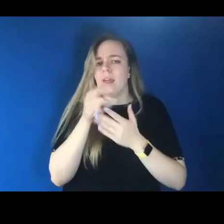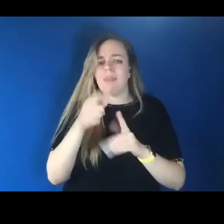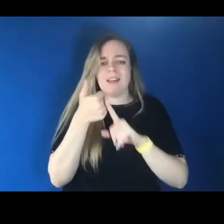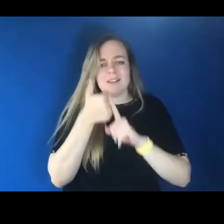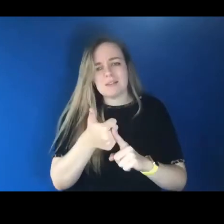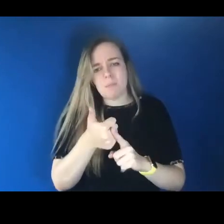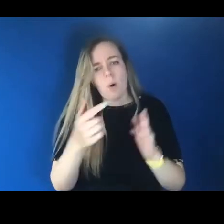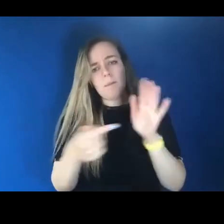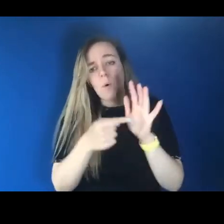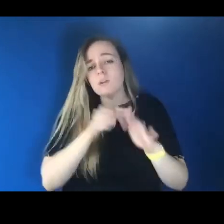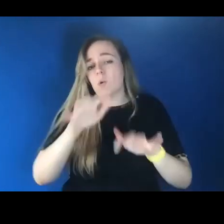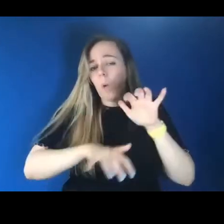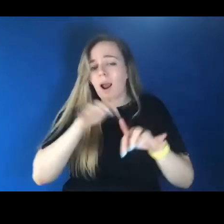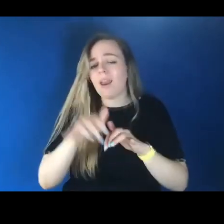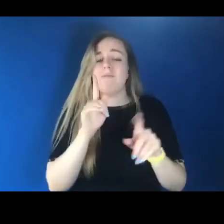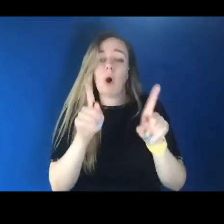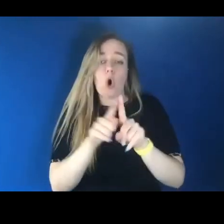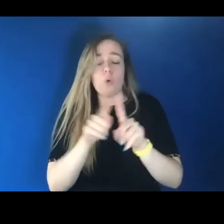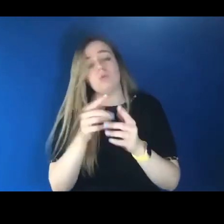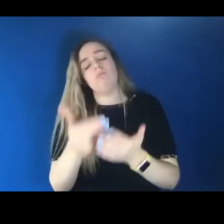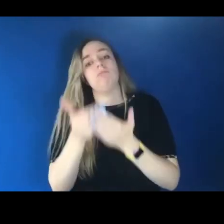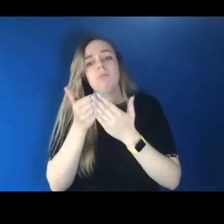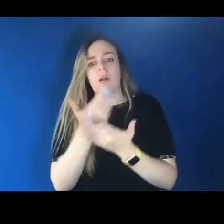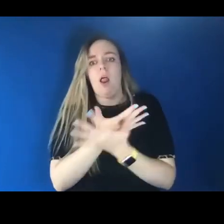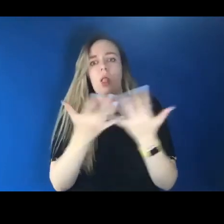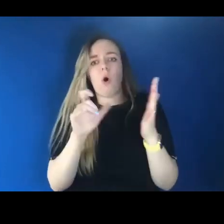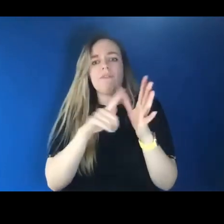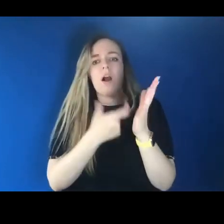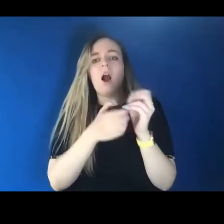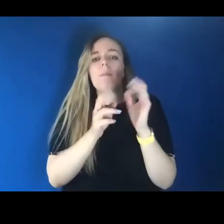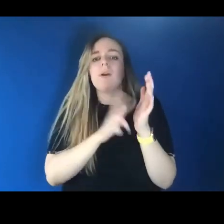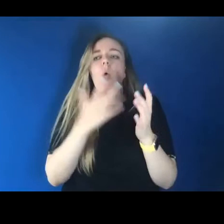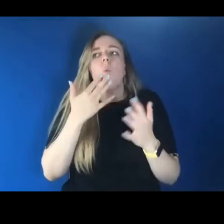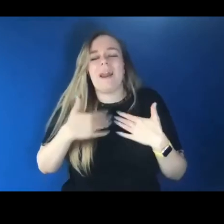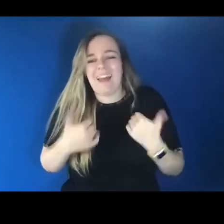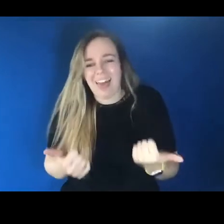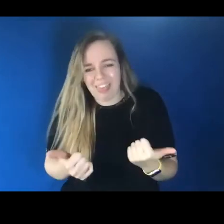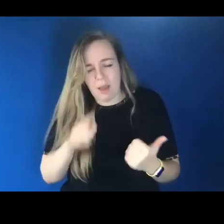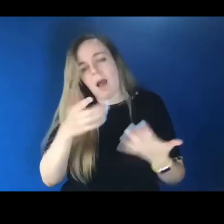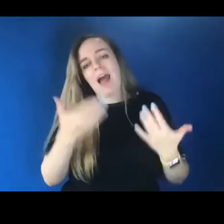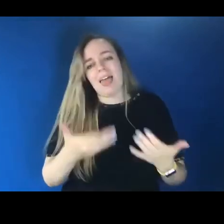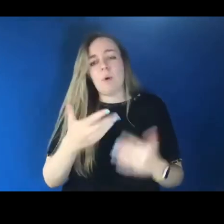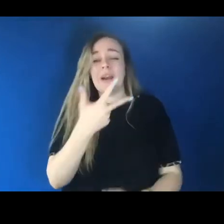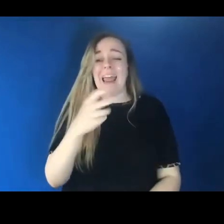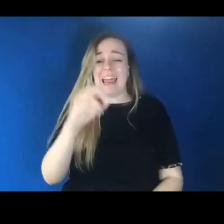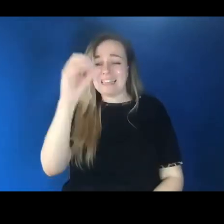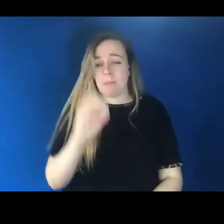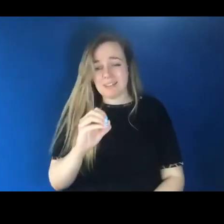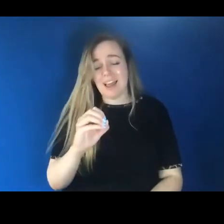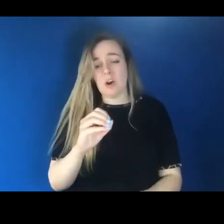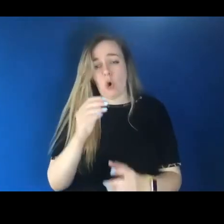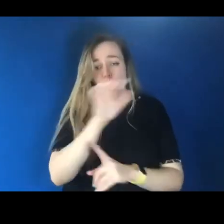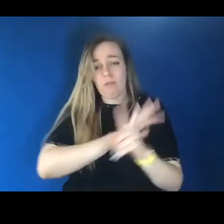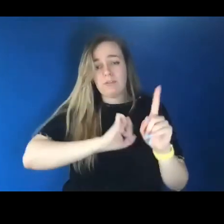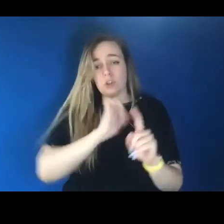important wildlife, but they also store huge amounts of carbon when they're healthy. But at the moment, 80% of Scotland's peatlands